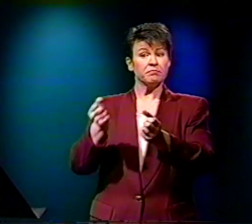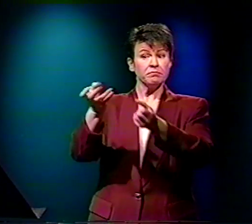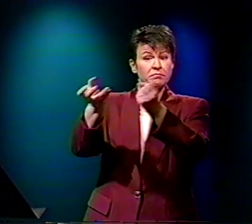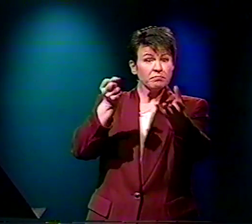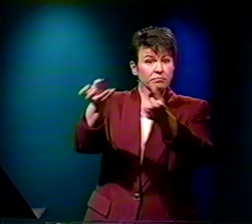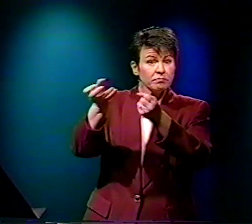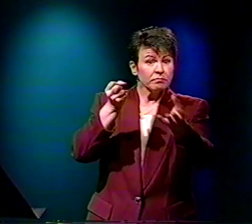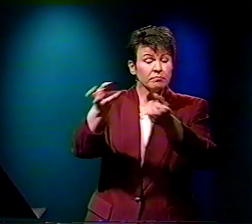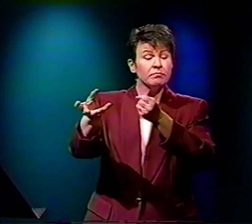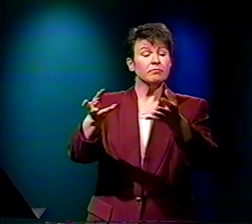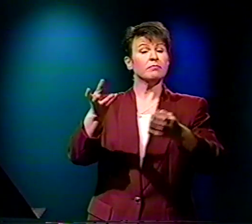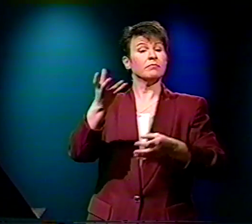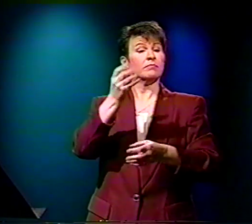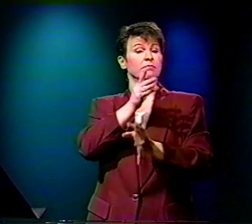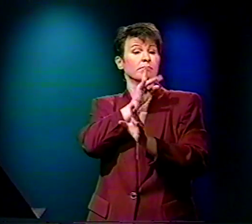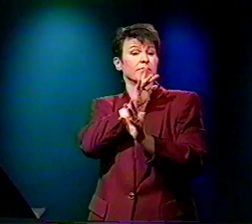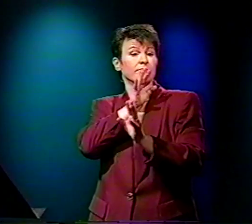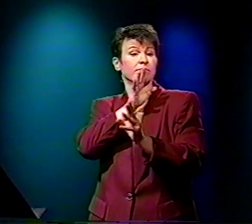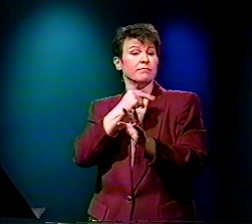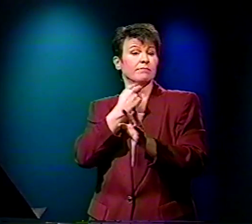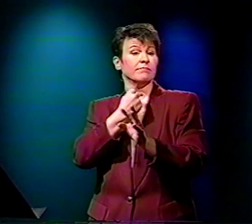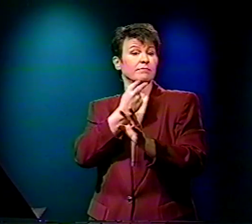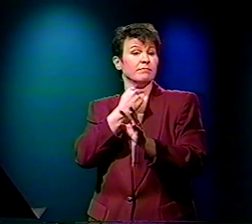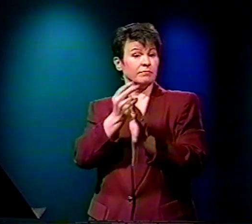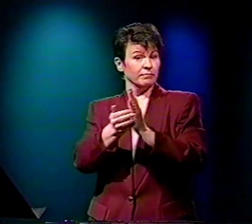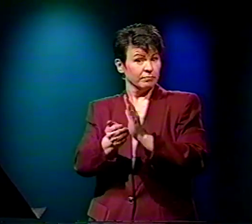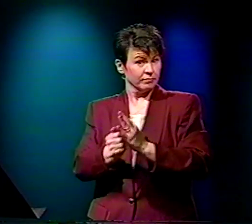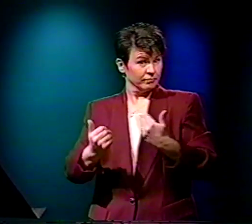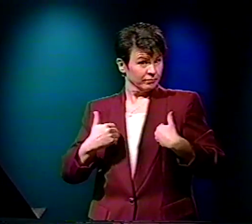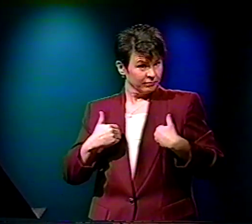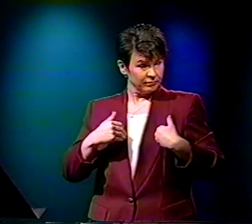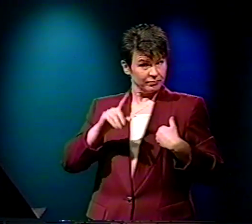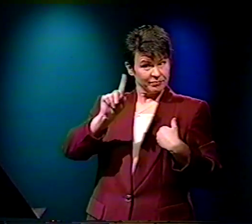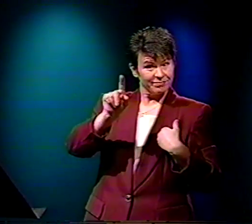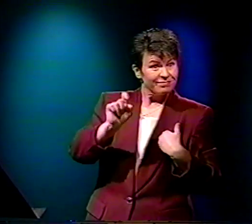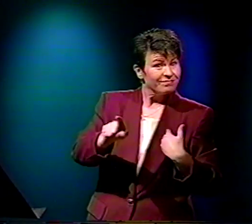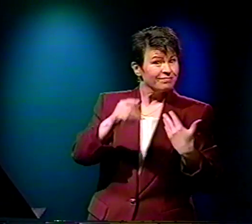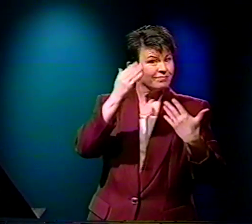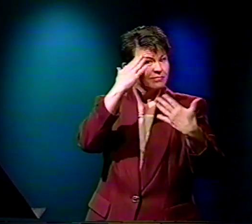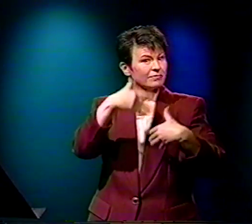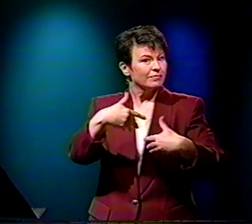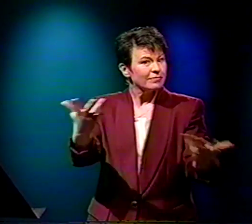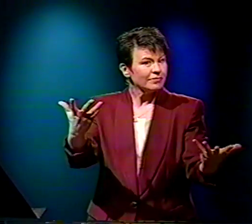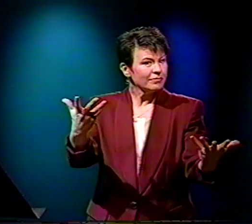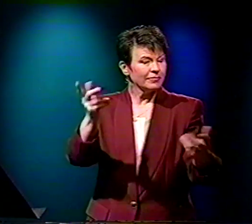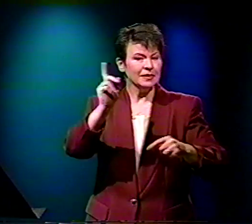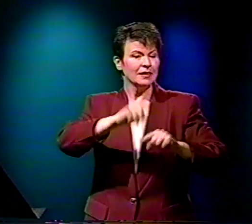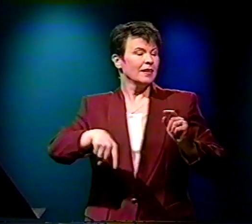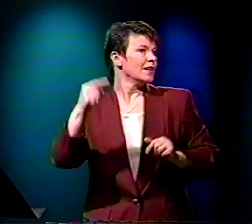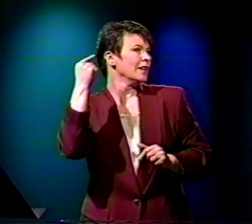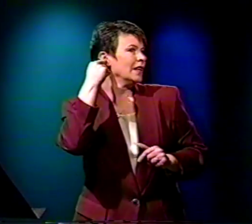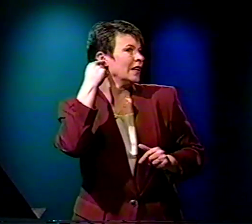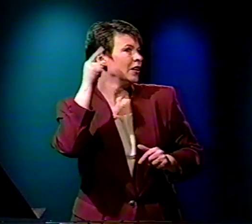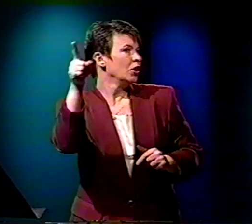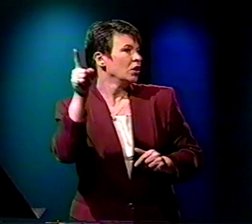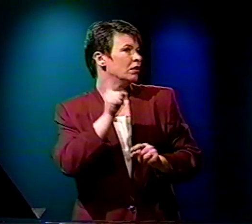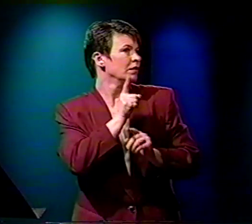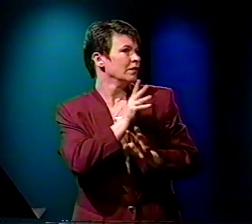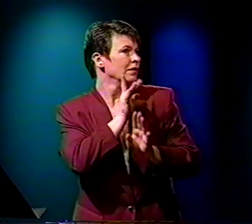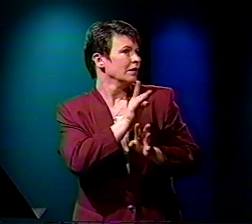And also there's a lack of trust in whether or not the interpreters are truly proficient. Are they truly capable of doing both expressive and receptive